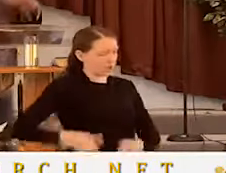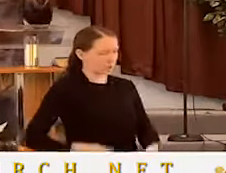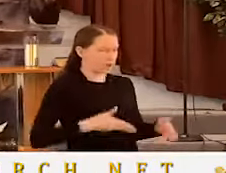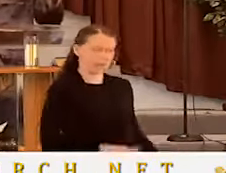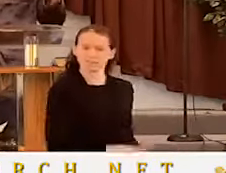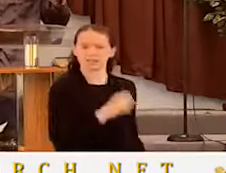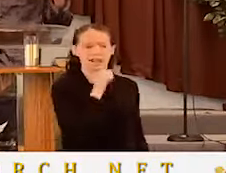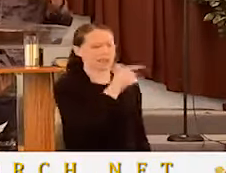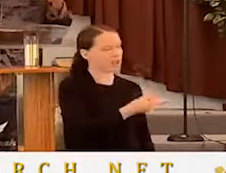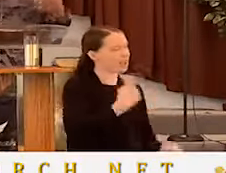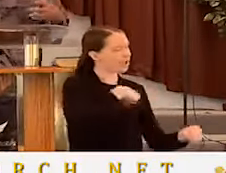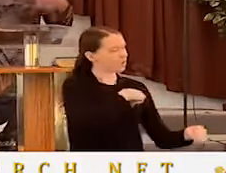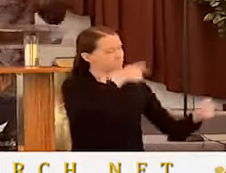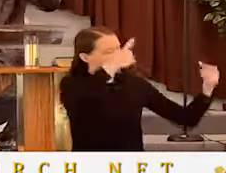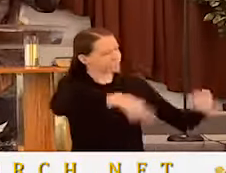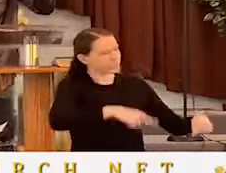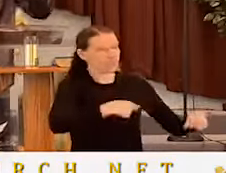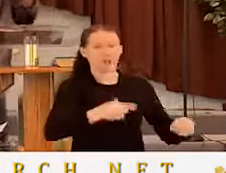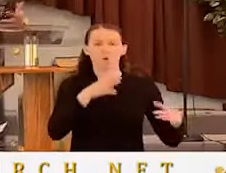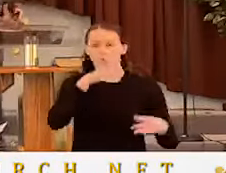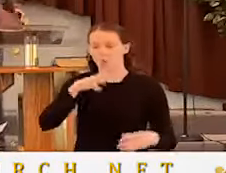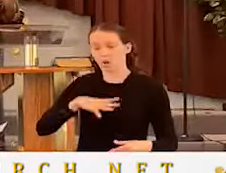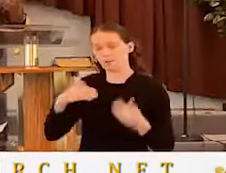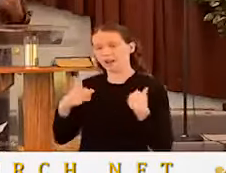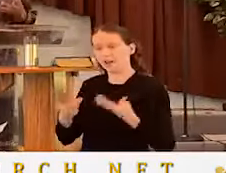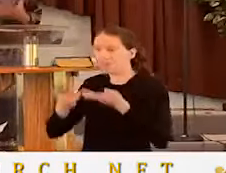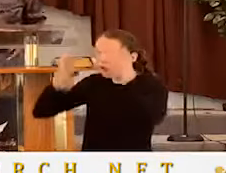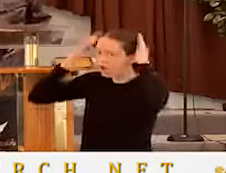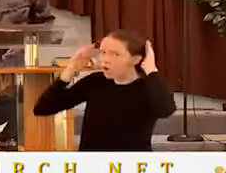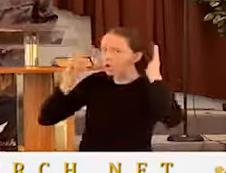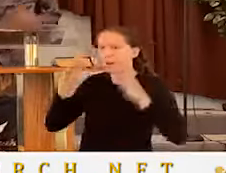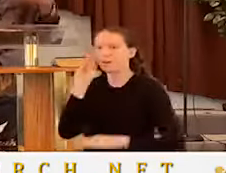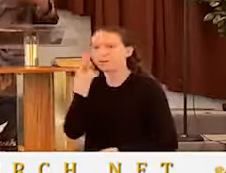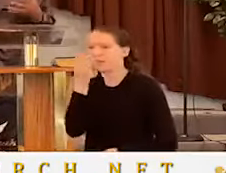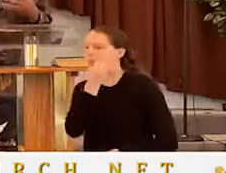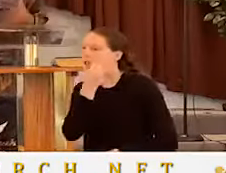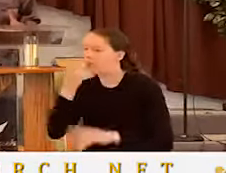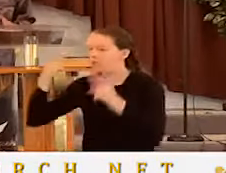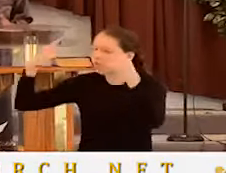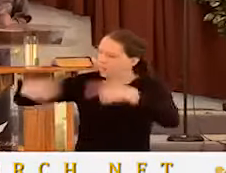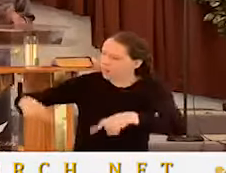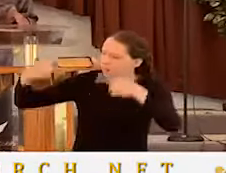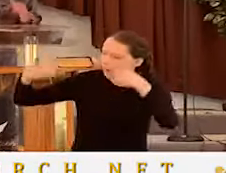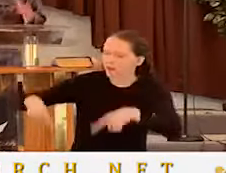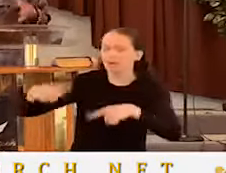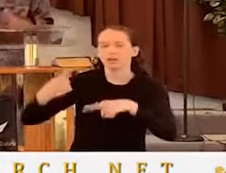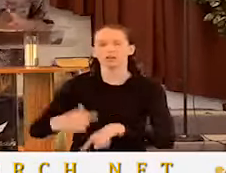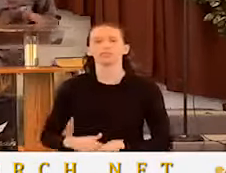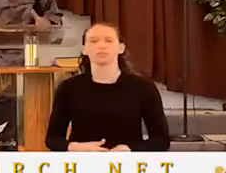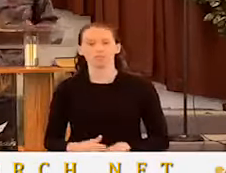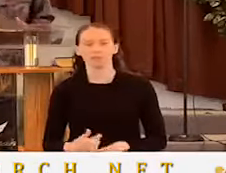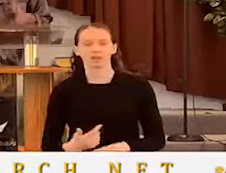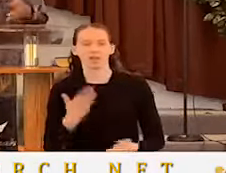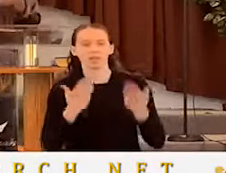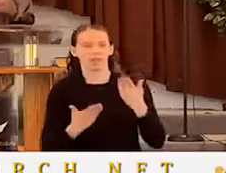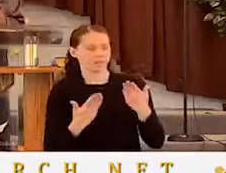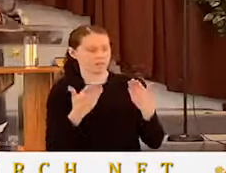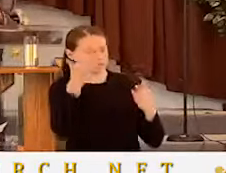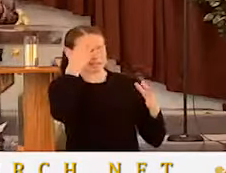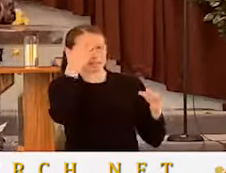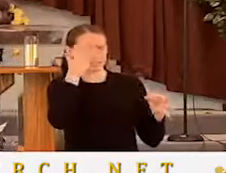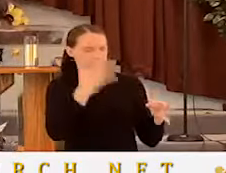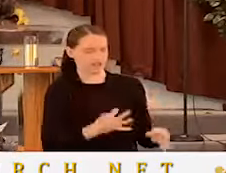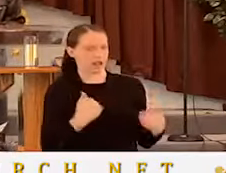makeup and women covering their heads in the church. We're still fighting over what robes to wear